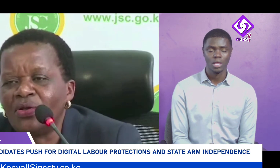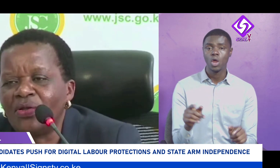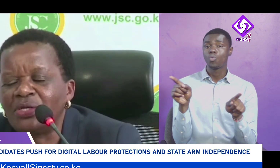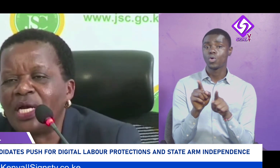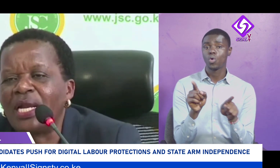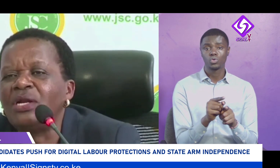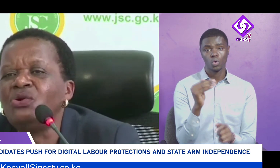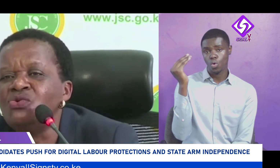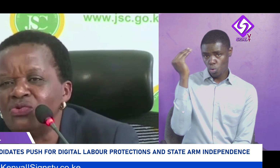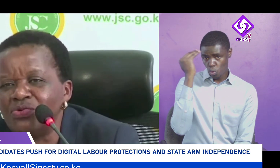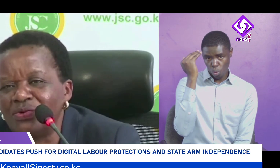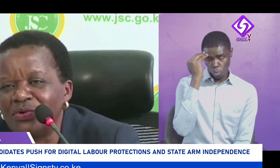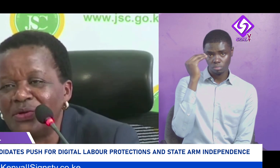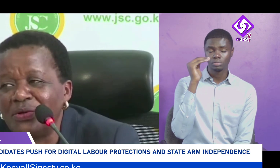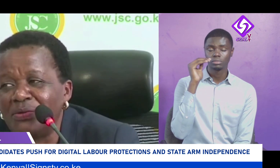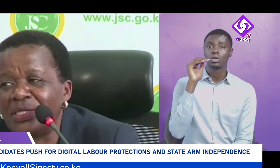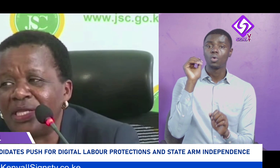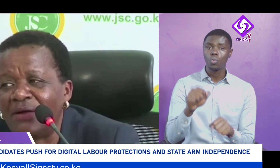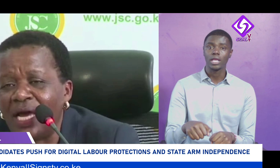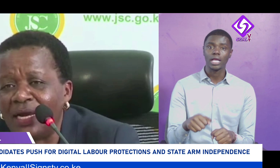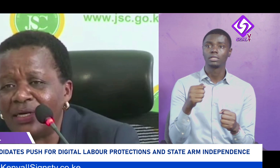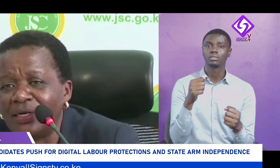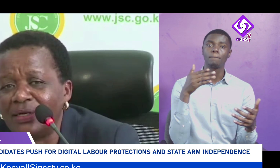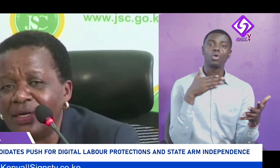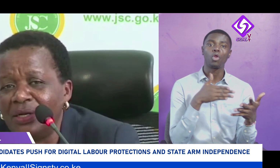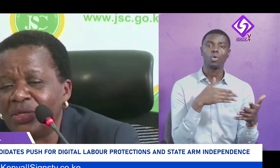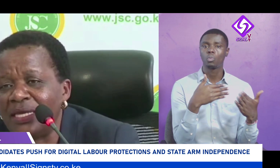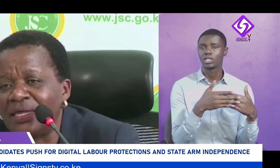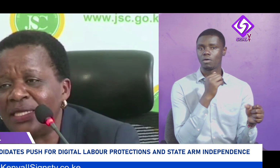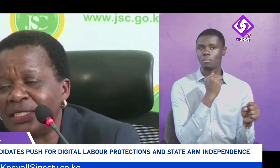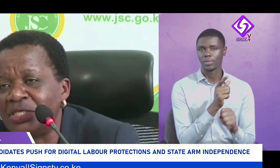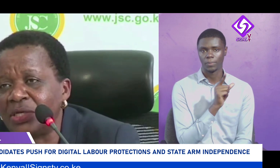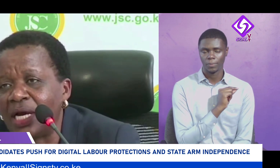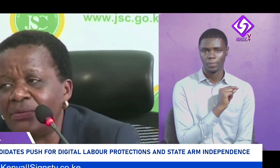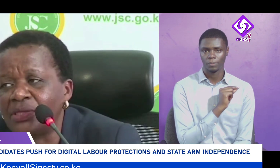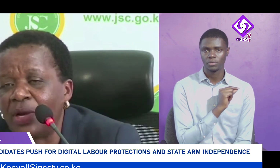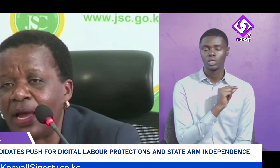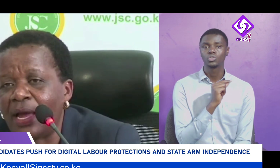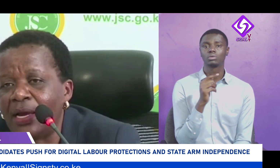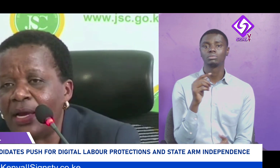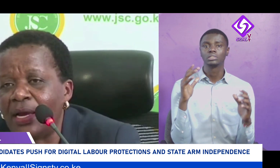that we can undo what they have done. Because I think the tension comes where...